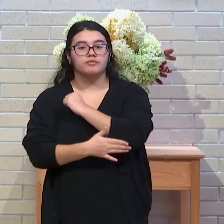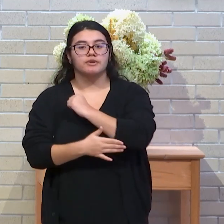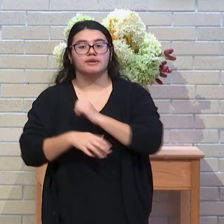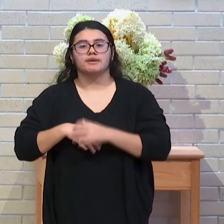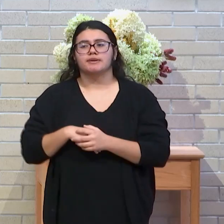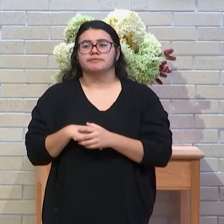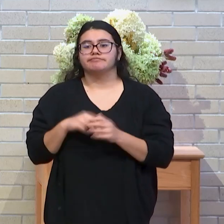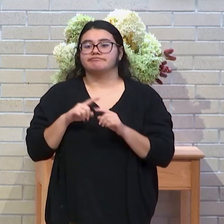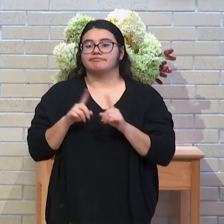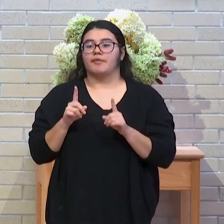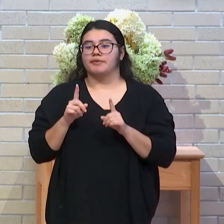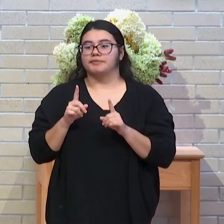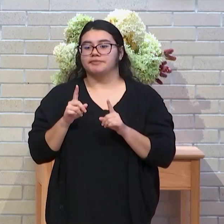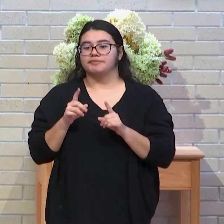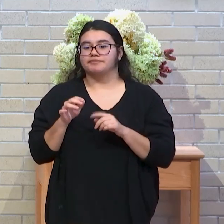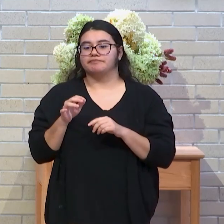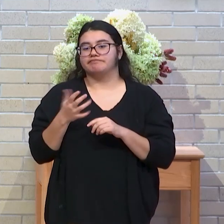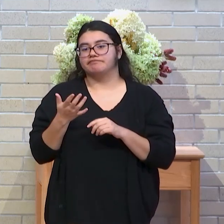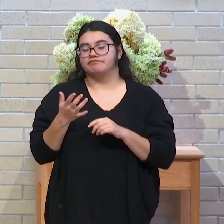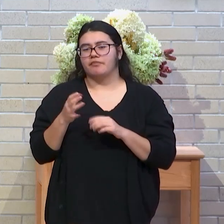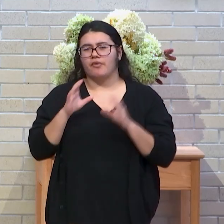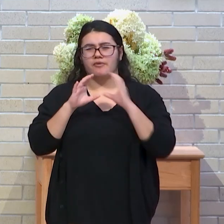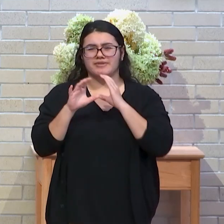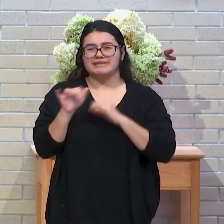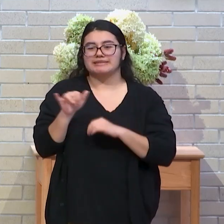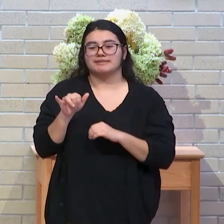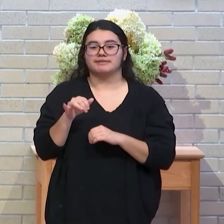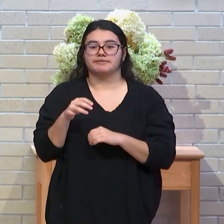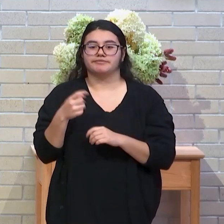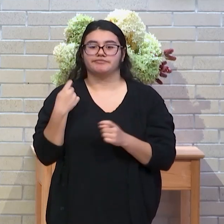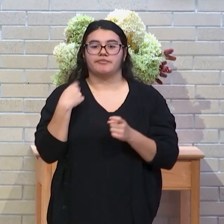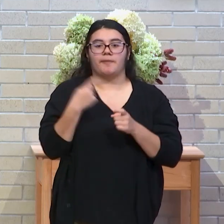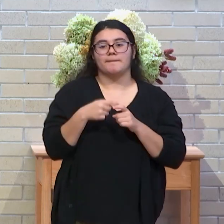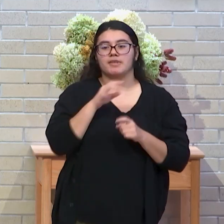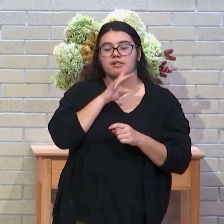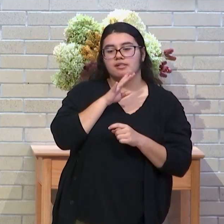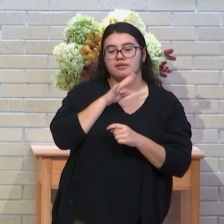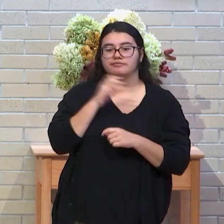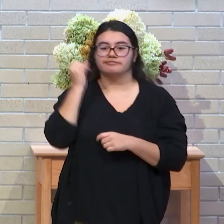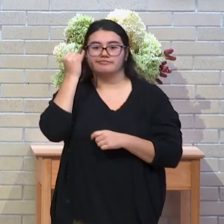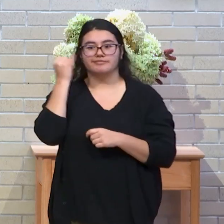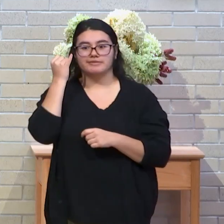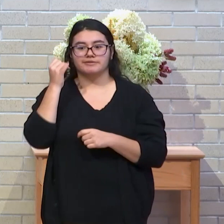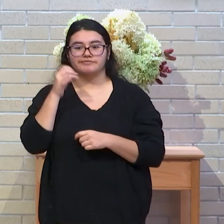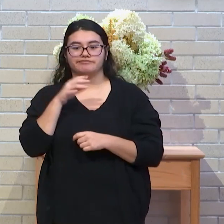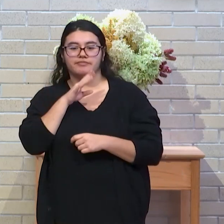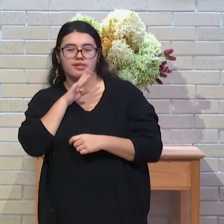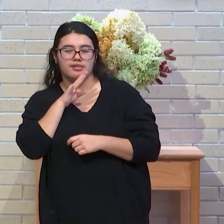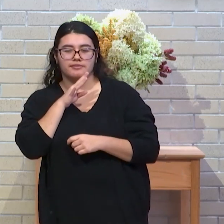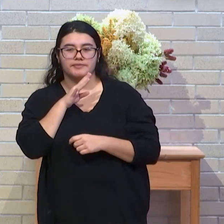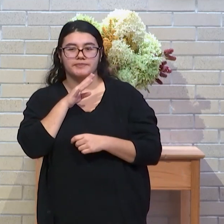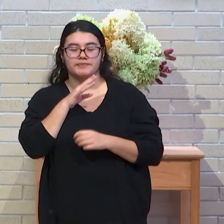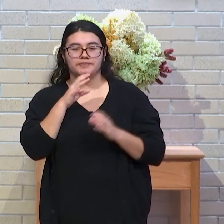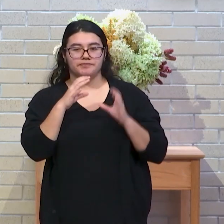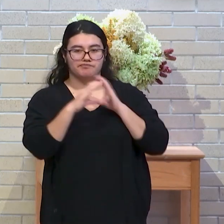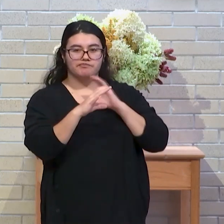Italian. The languages are different, but enough you could understand. A lot of the time we were making fun of each other's signs, but it was such a good time.